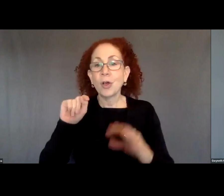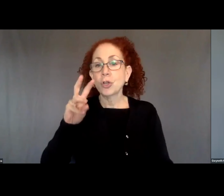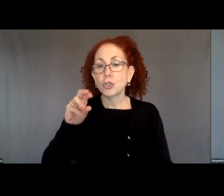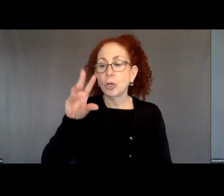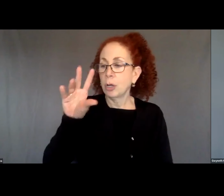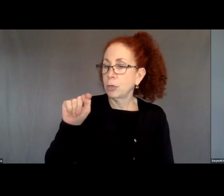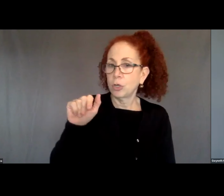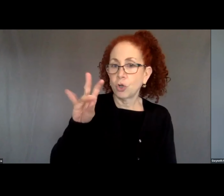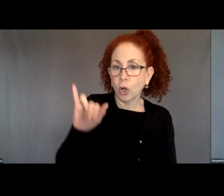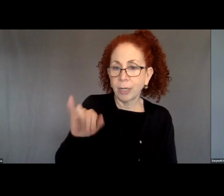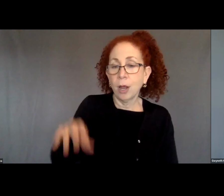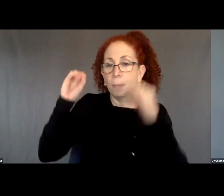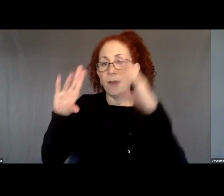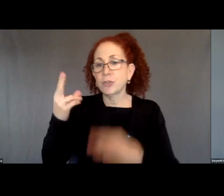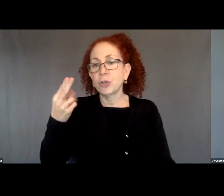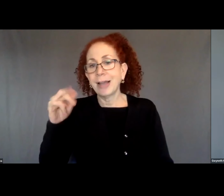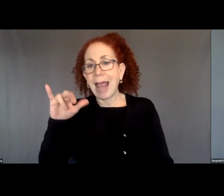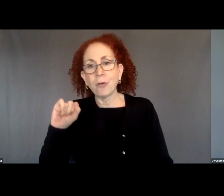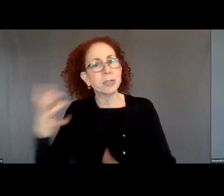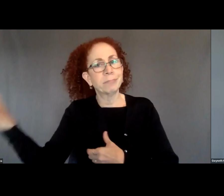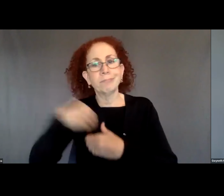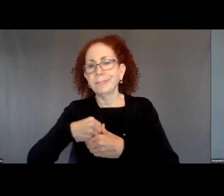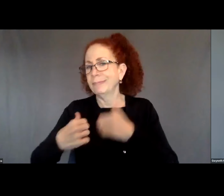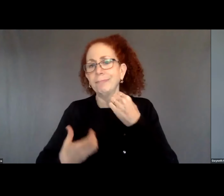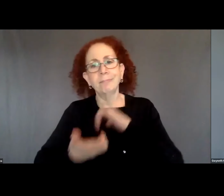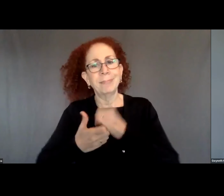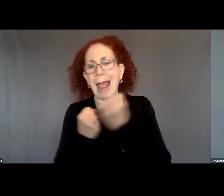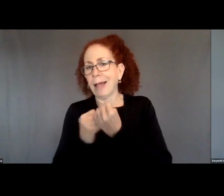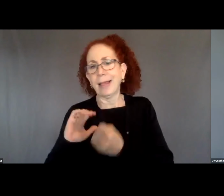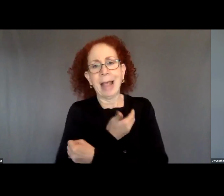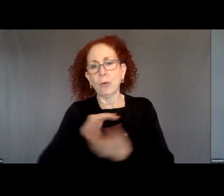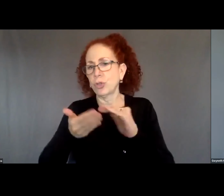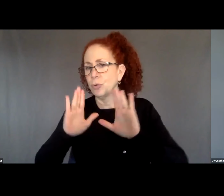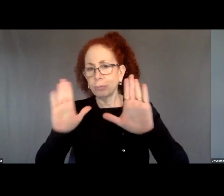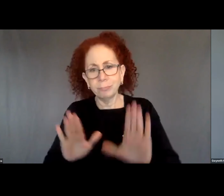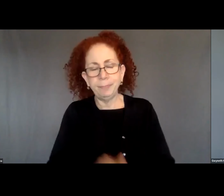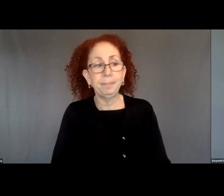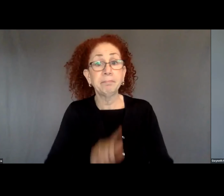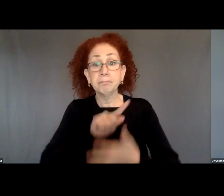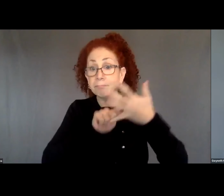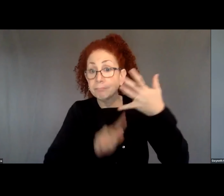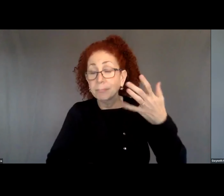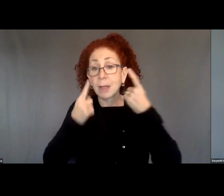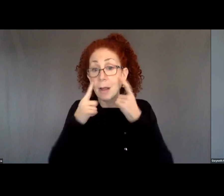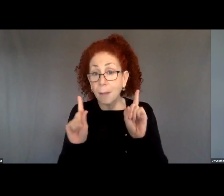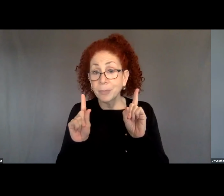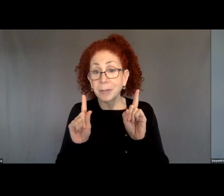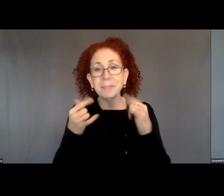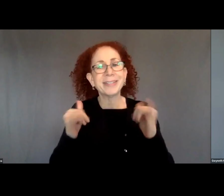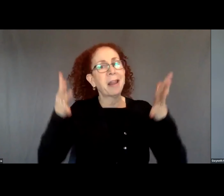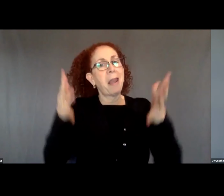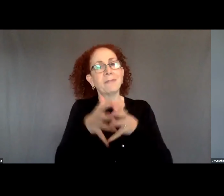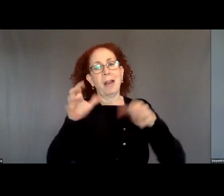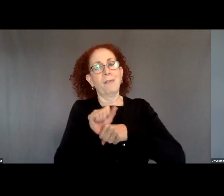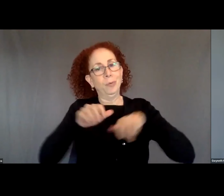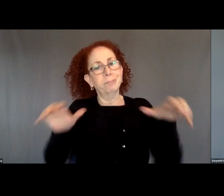Harris, who have been wonderful allies to our community. And despite all of these things that we've accomplished, there is a lot of work yet